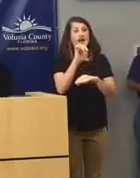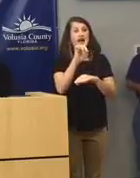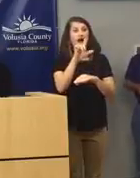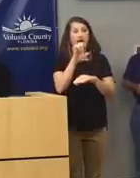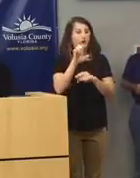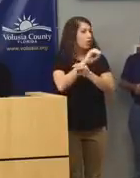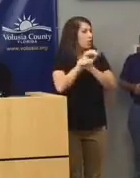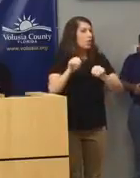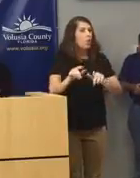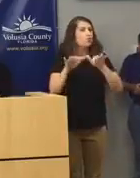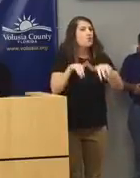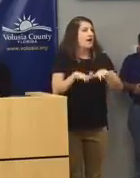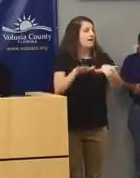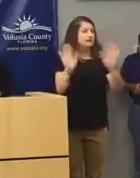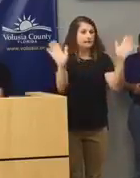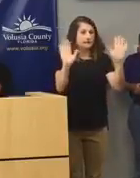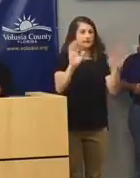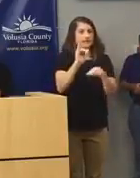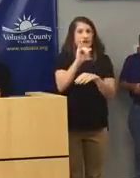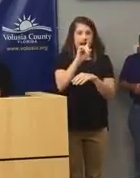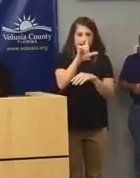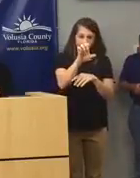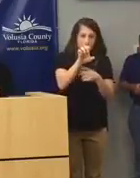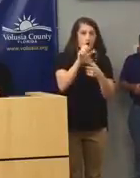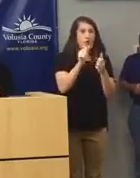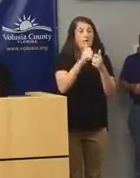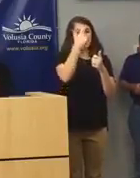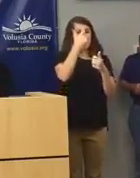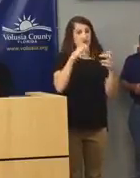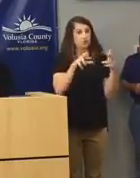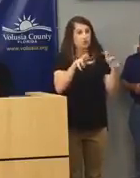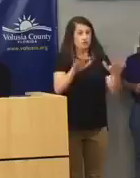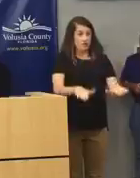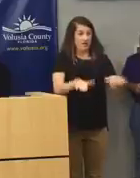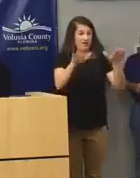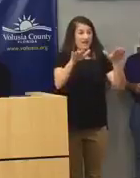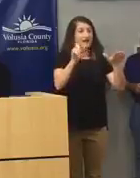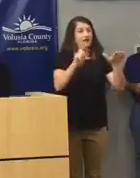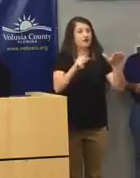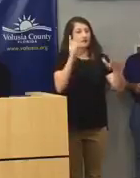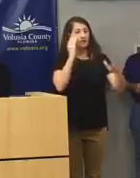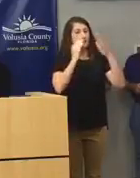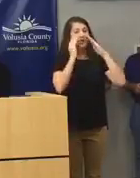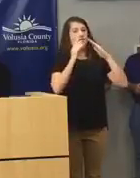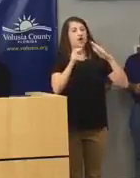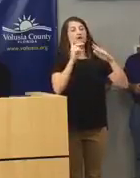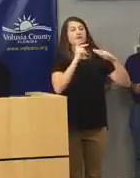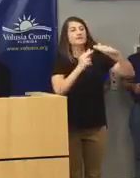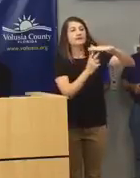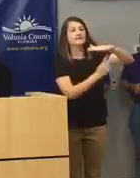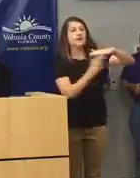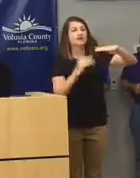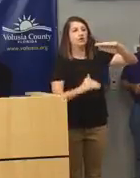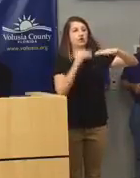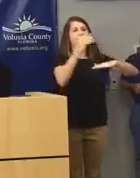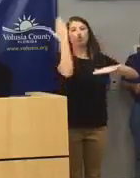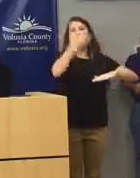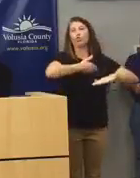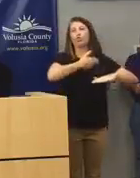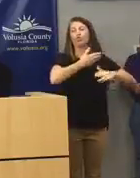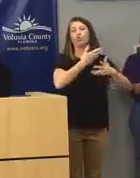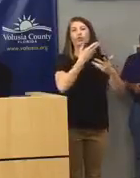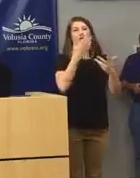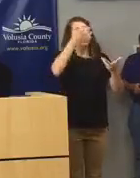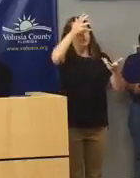speed, no wake zones, and also, with the river being so high, you need to be aware of submerged docks and submerged debris, and